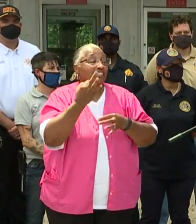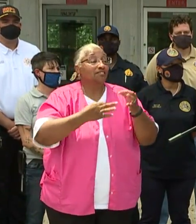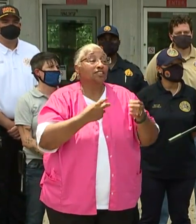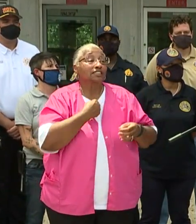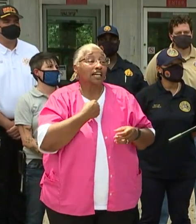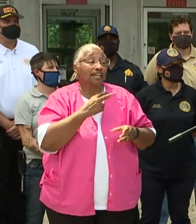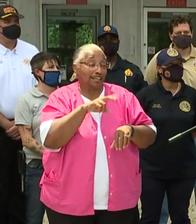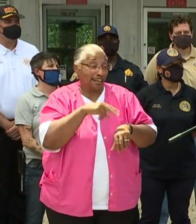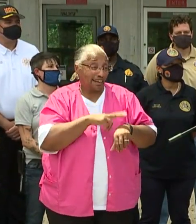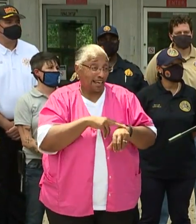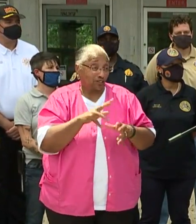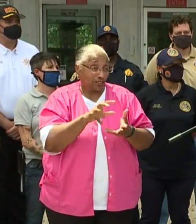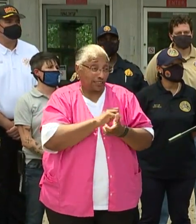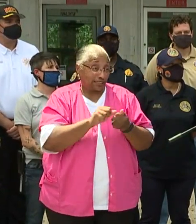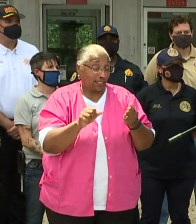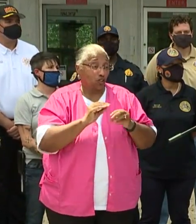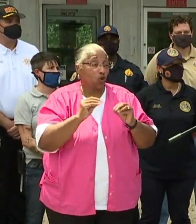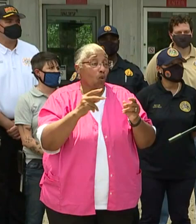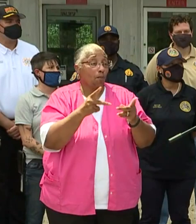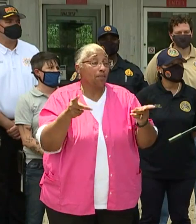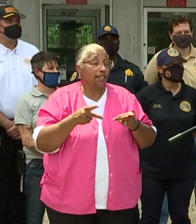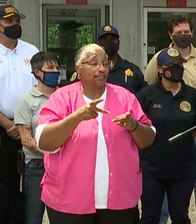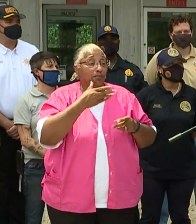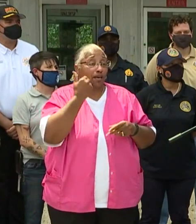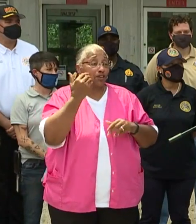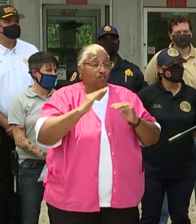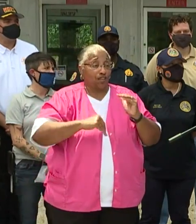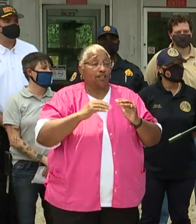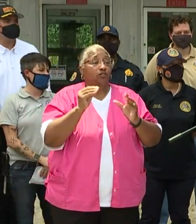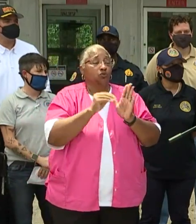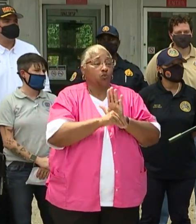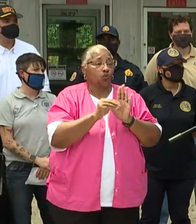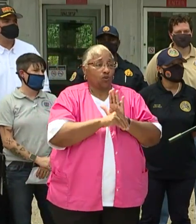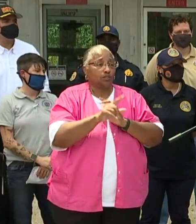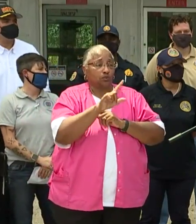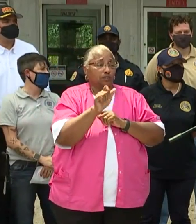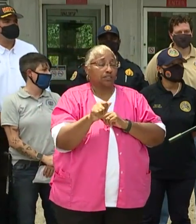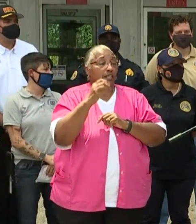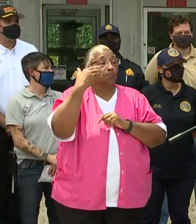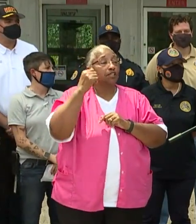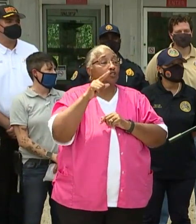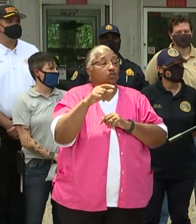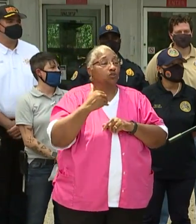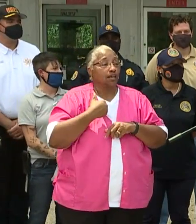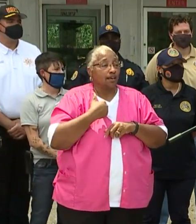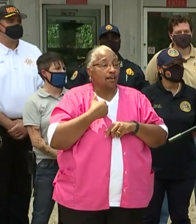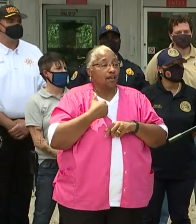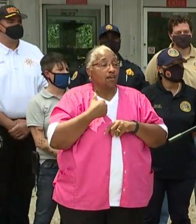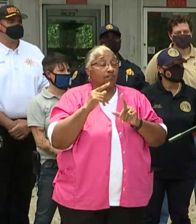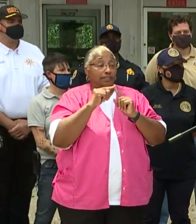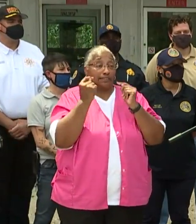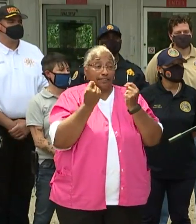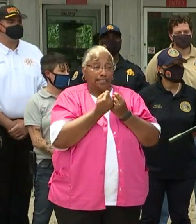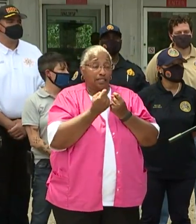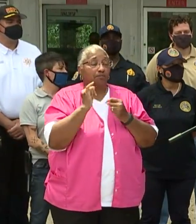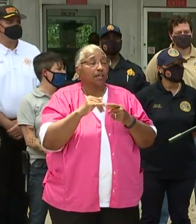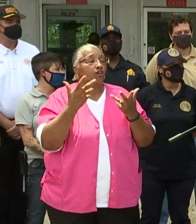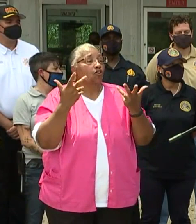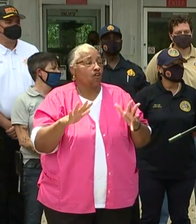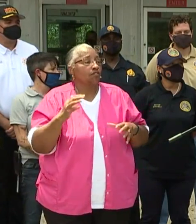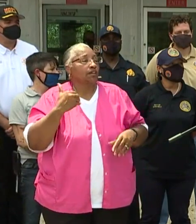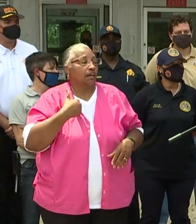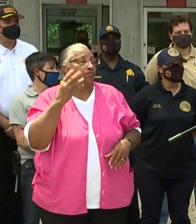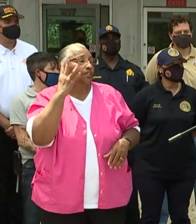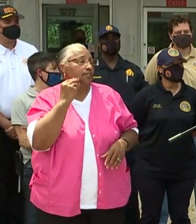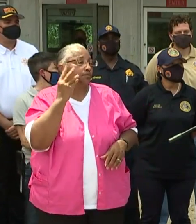disaster, there is no place better to be stuck than in New Orleans, because you've got a seasoned team, an experienced team